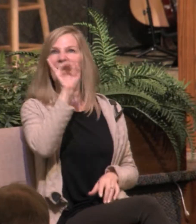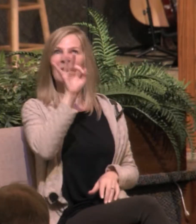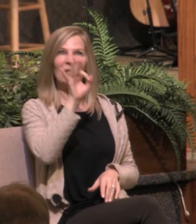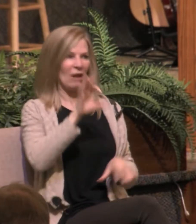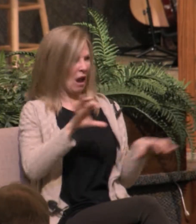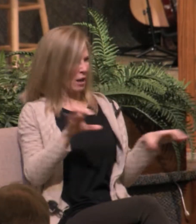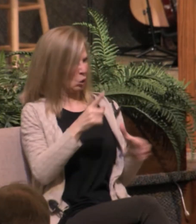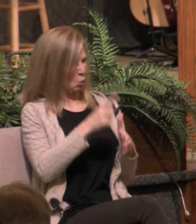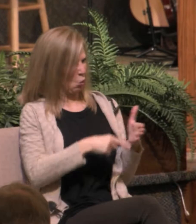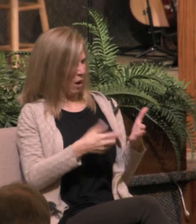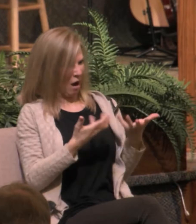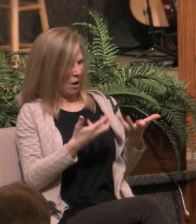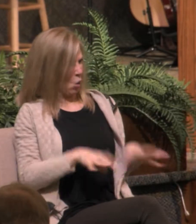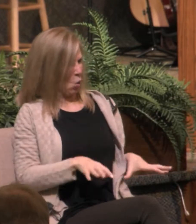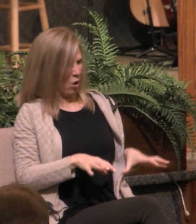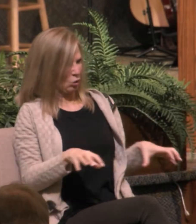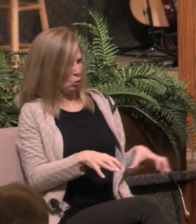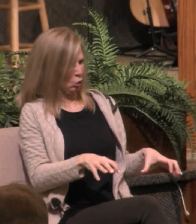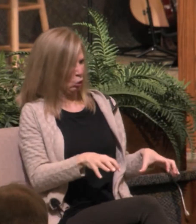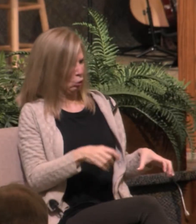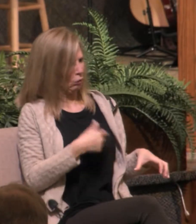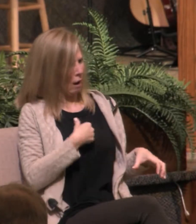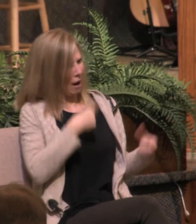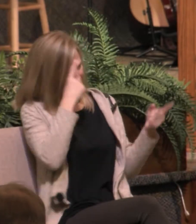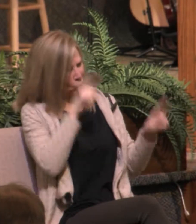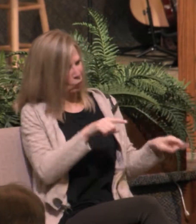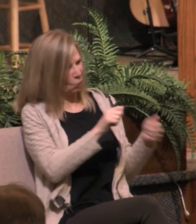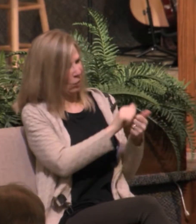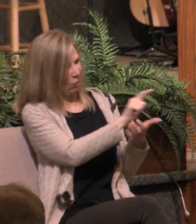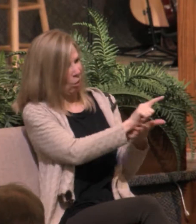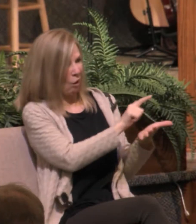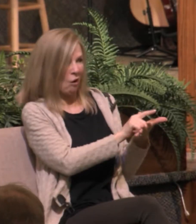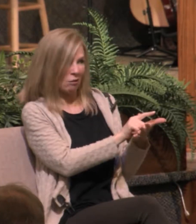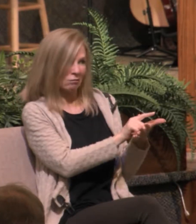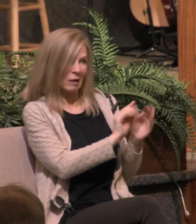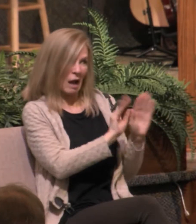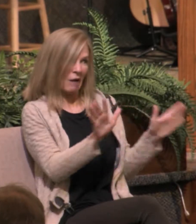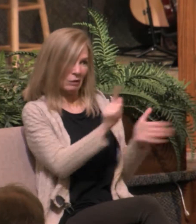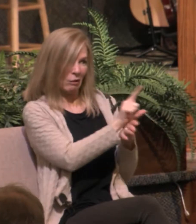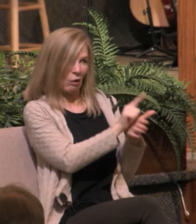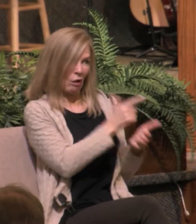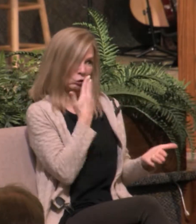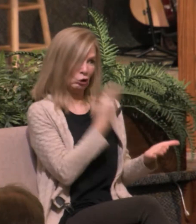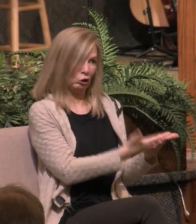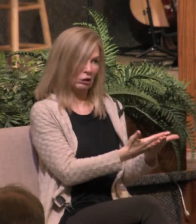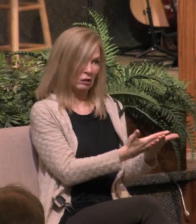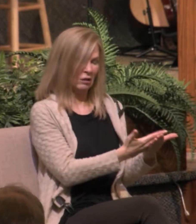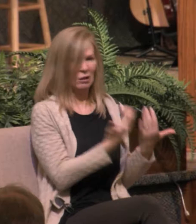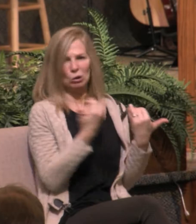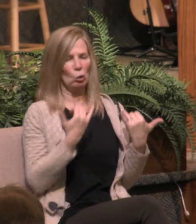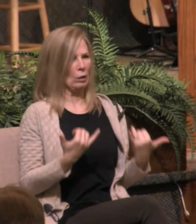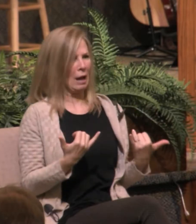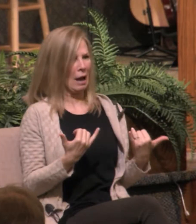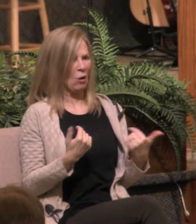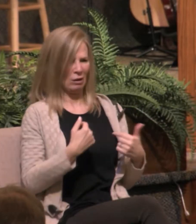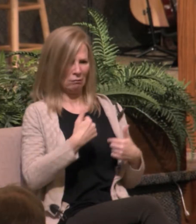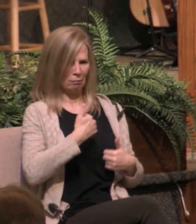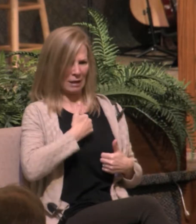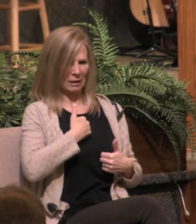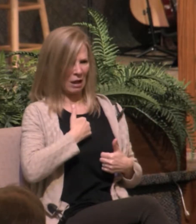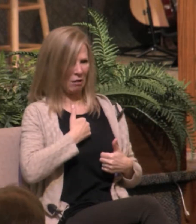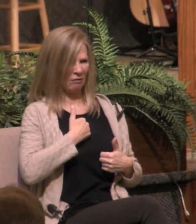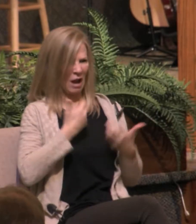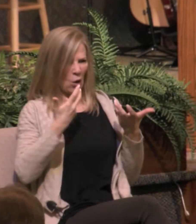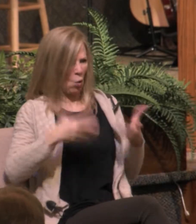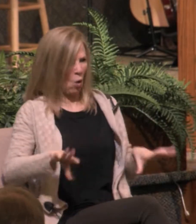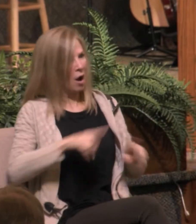very thing I do not want to do, I agree with the law, confessing that the law is good. So now, no longer am I the one doing it, but sin which dwells